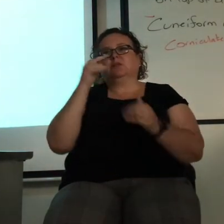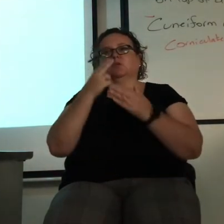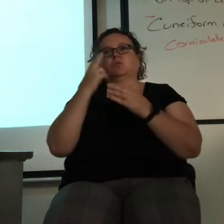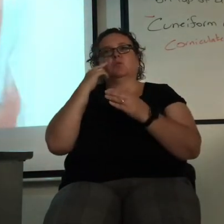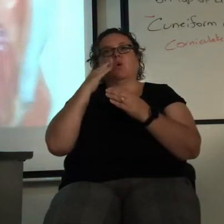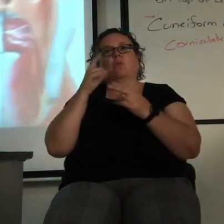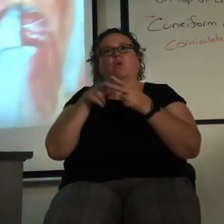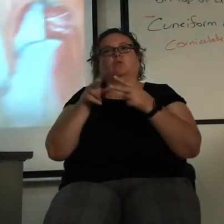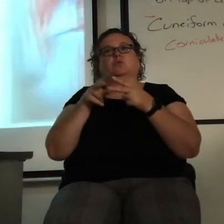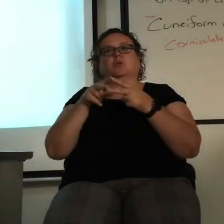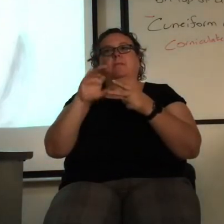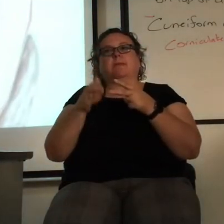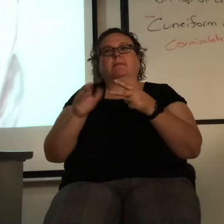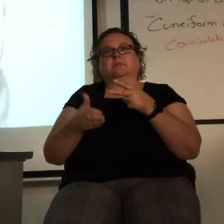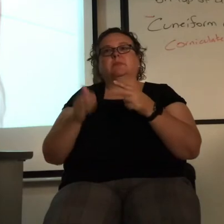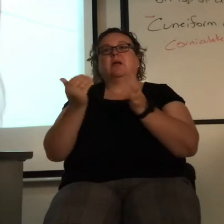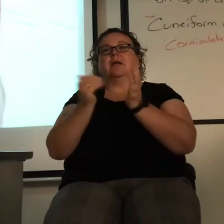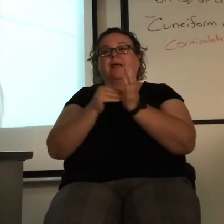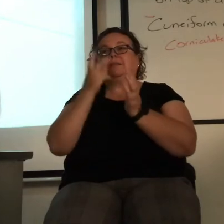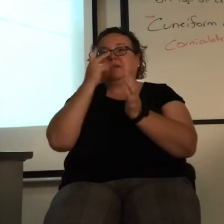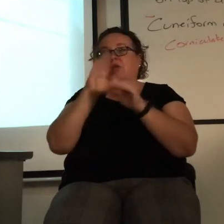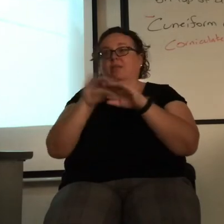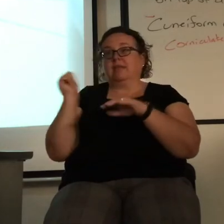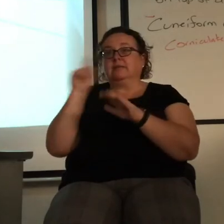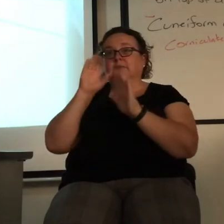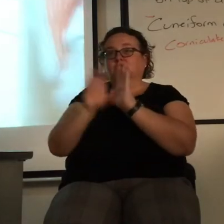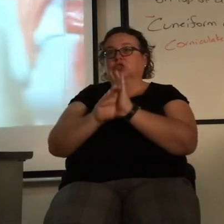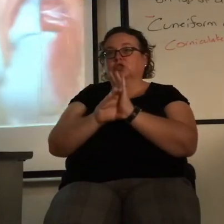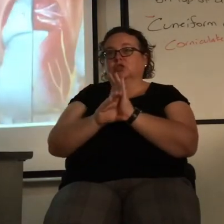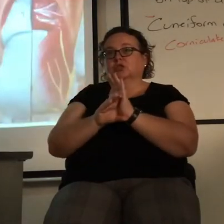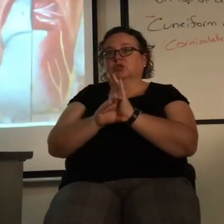bumps. Once again, to look at it on this picture.